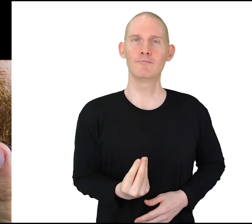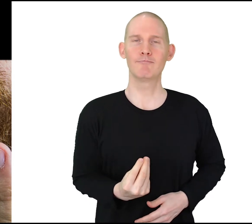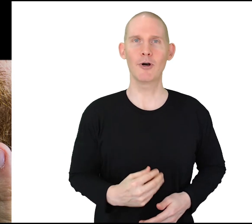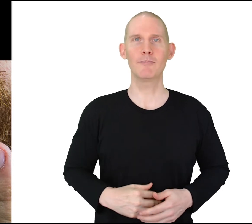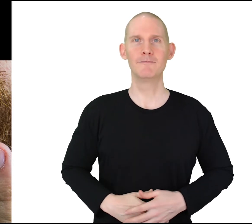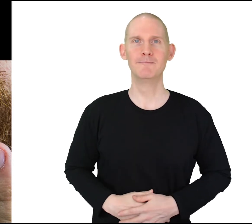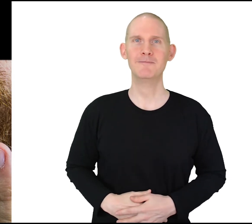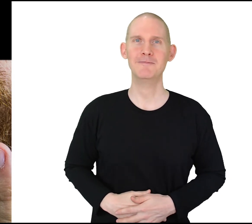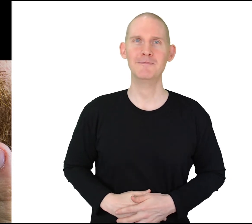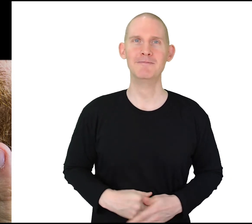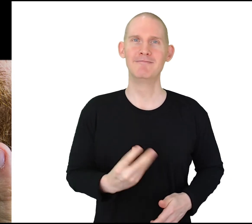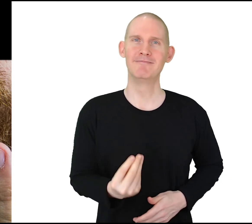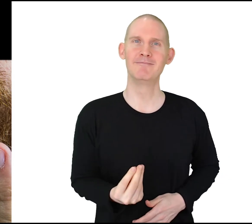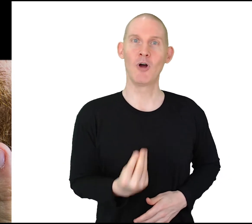Burp.